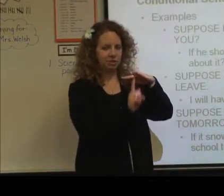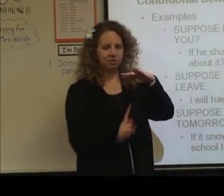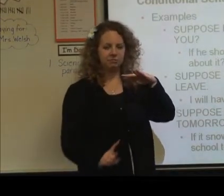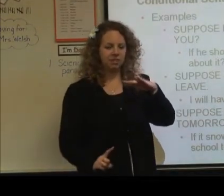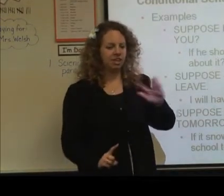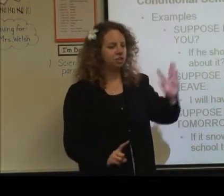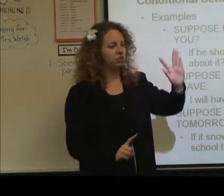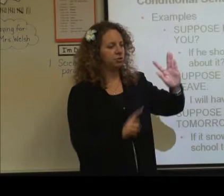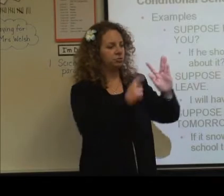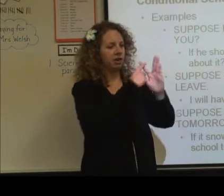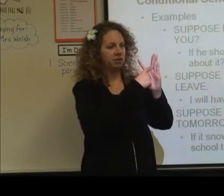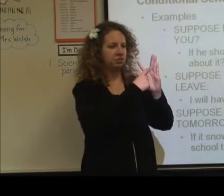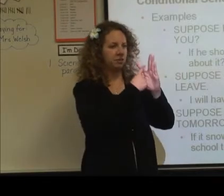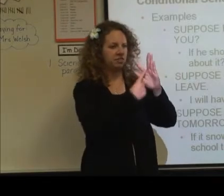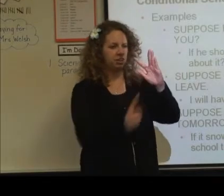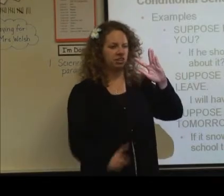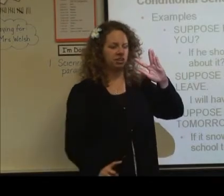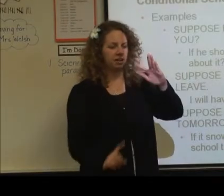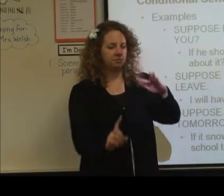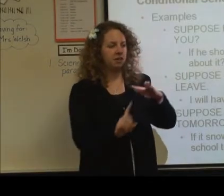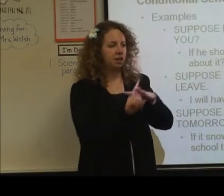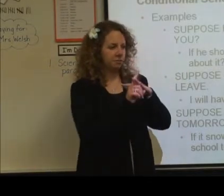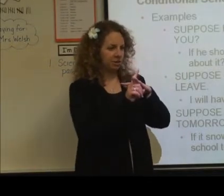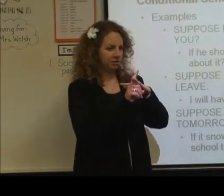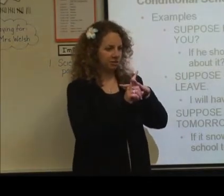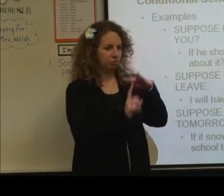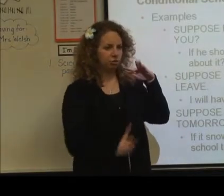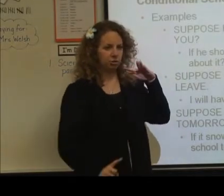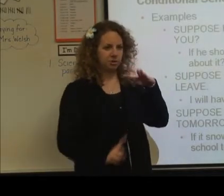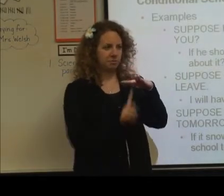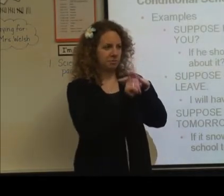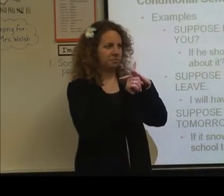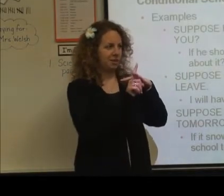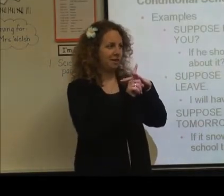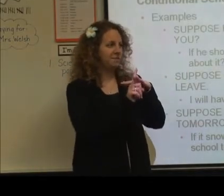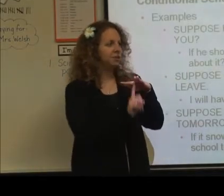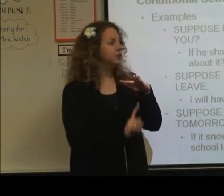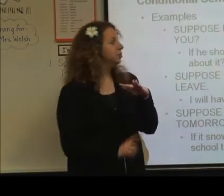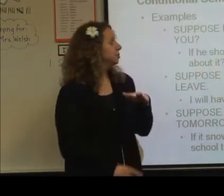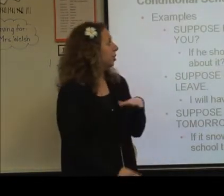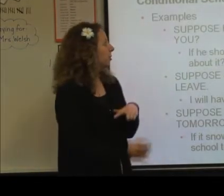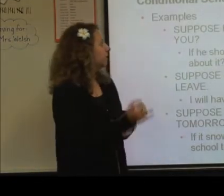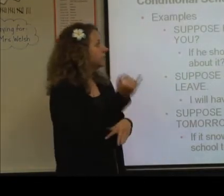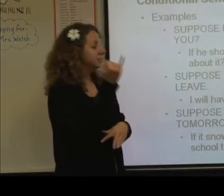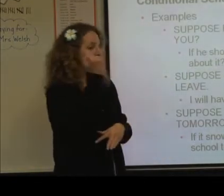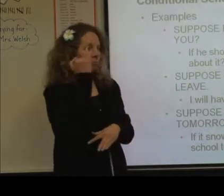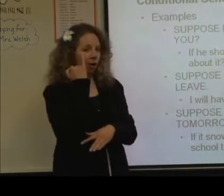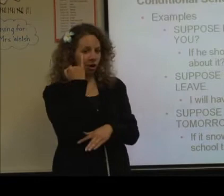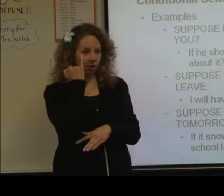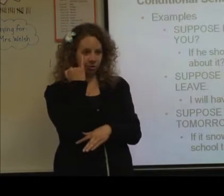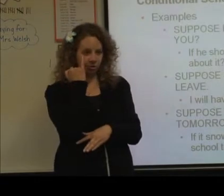Appears. And I just do it right here through my fingers like that. Appears or shows up. Okay? So